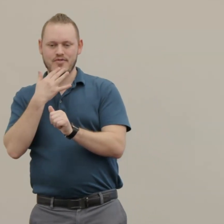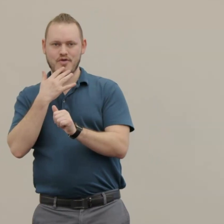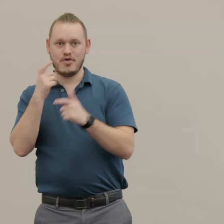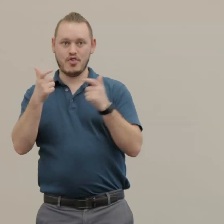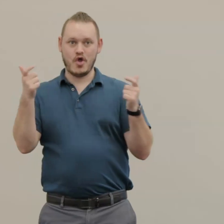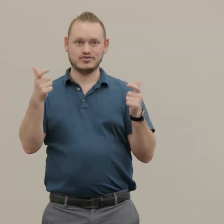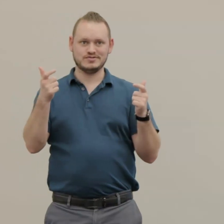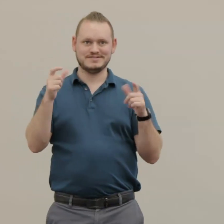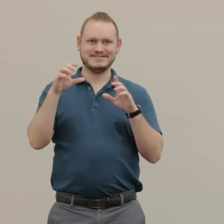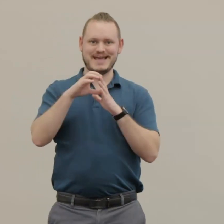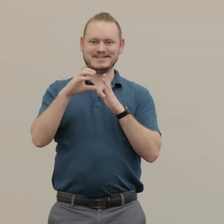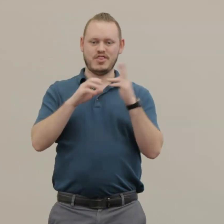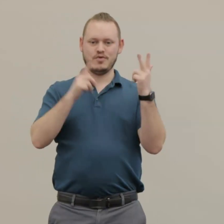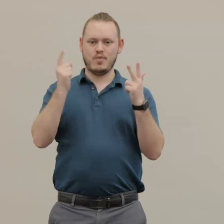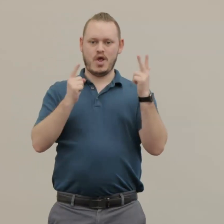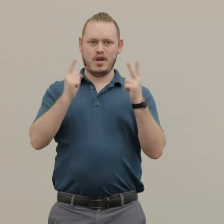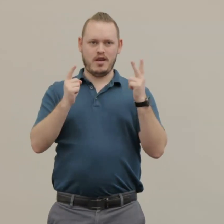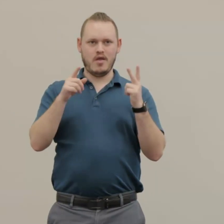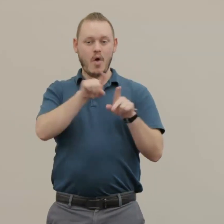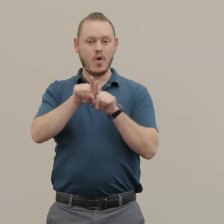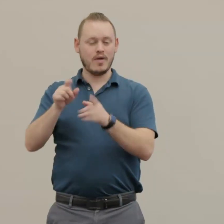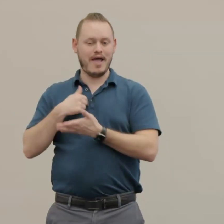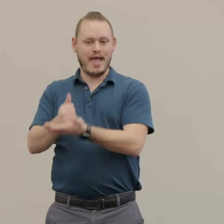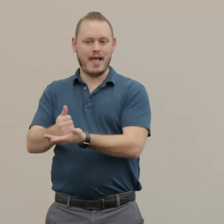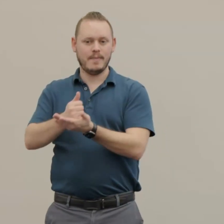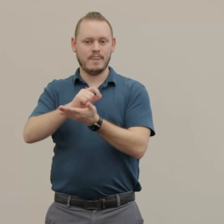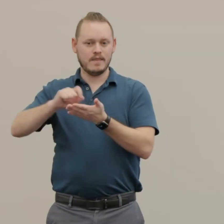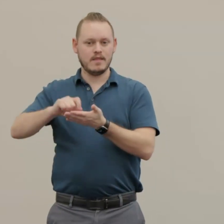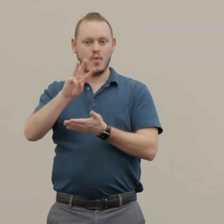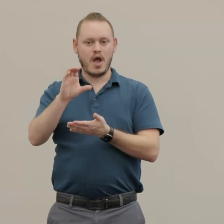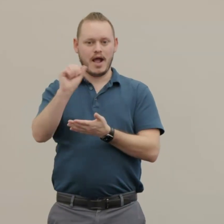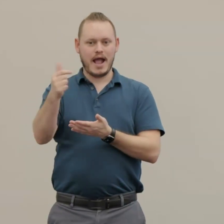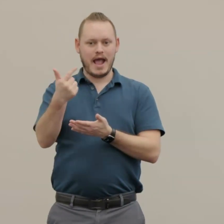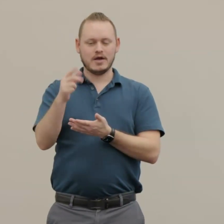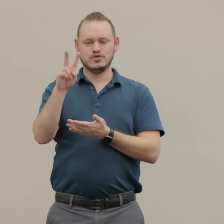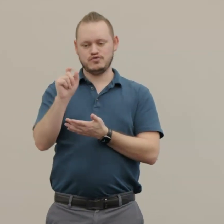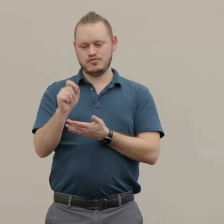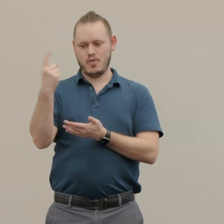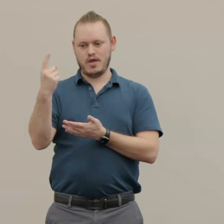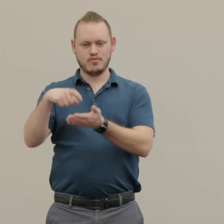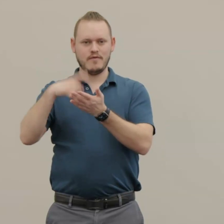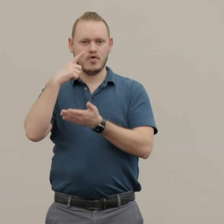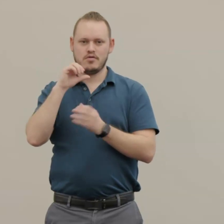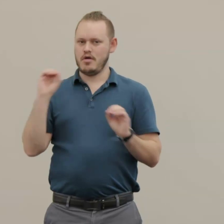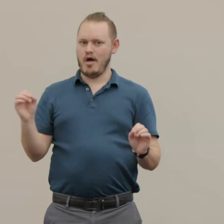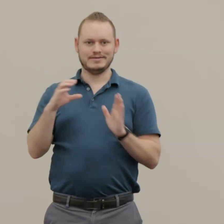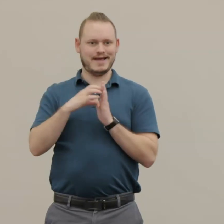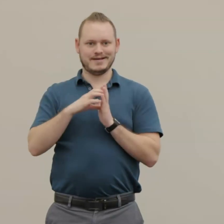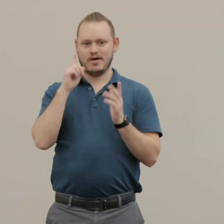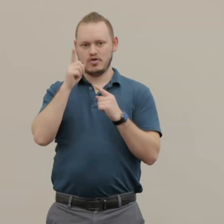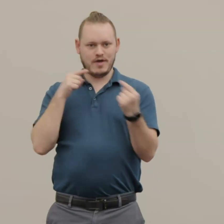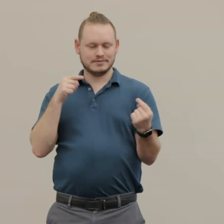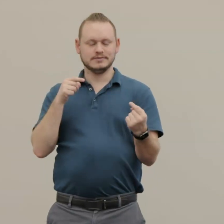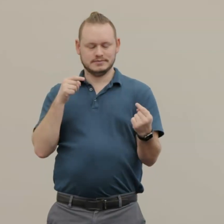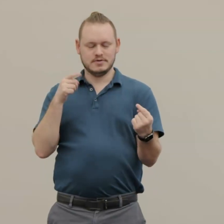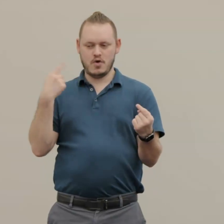it's 3 to 1. I also helped write in WCAG 2.1 the requirements for non-text contrast, where